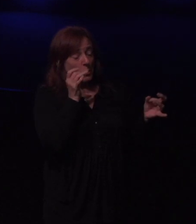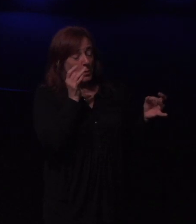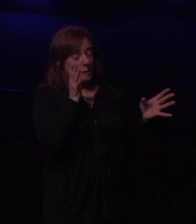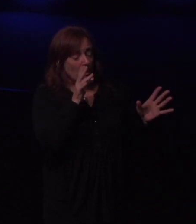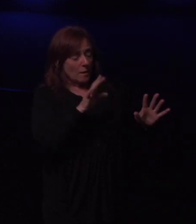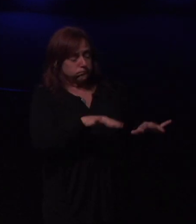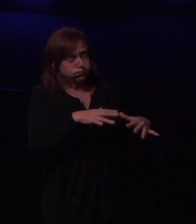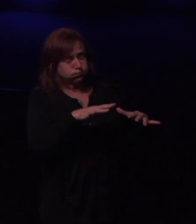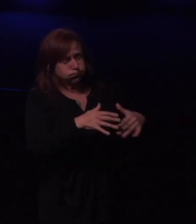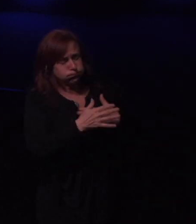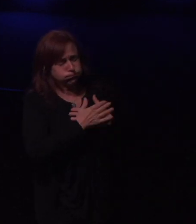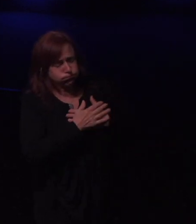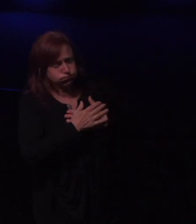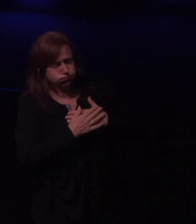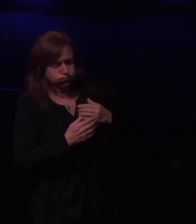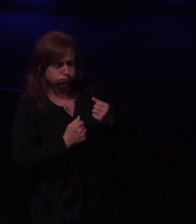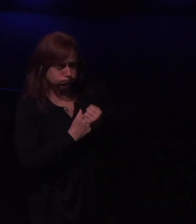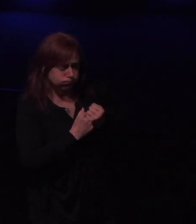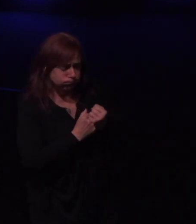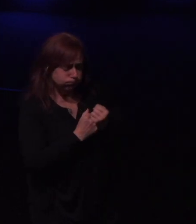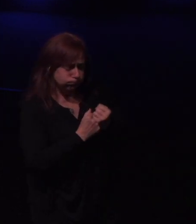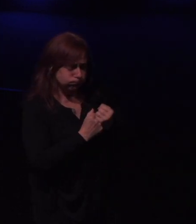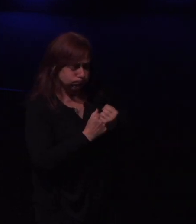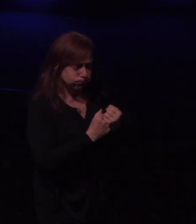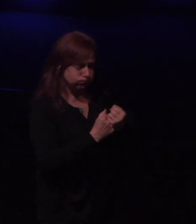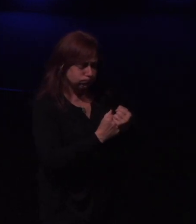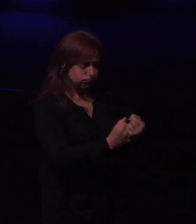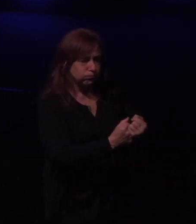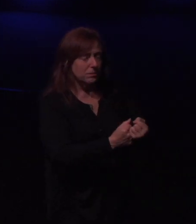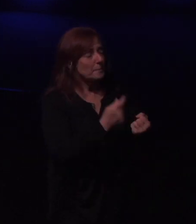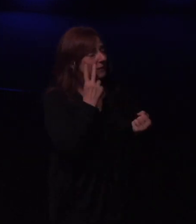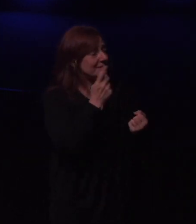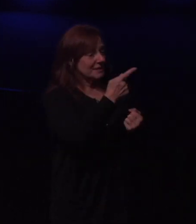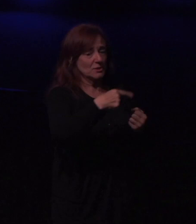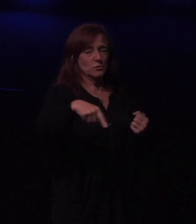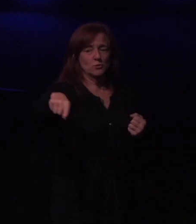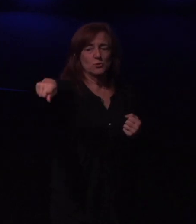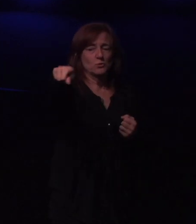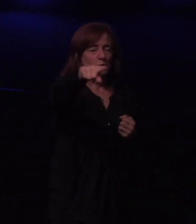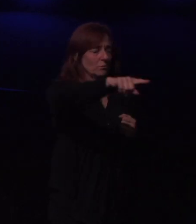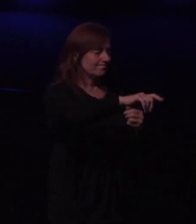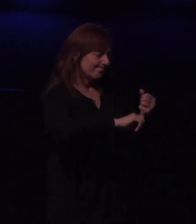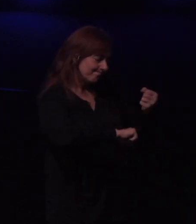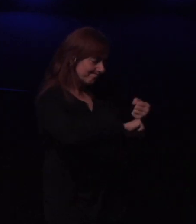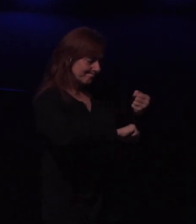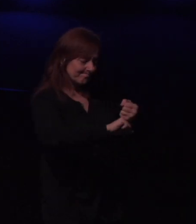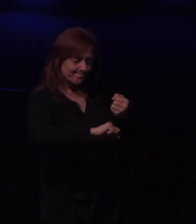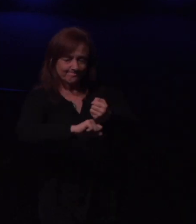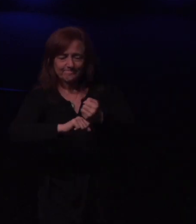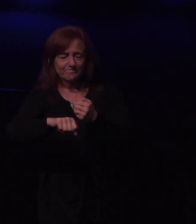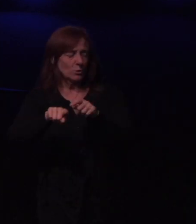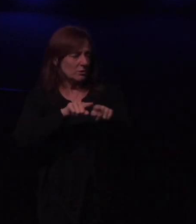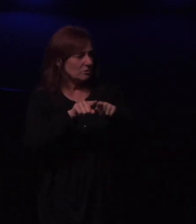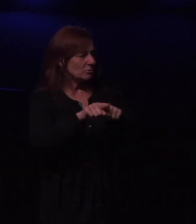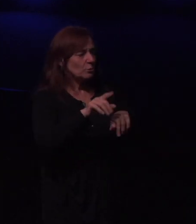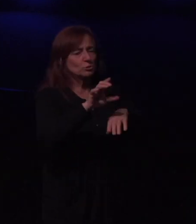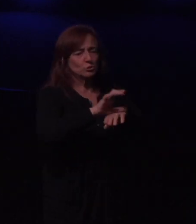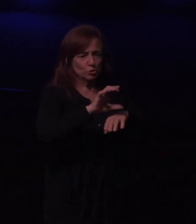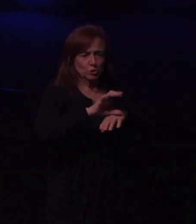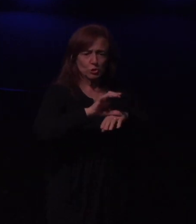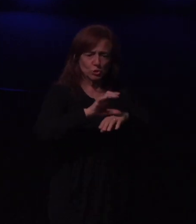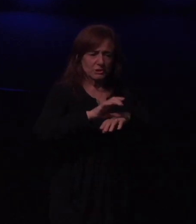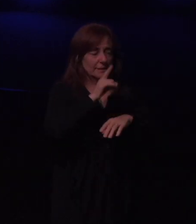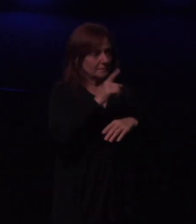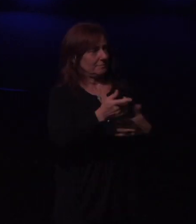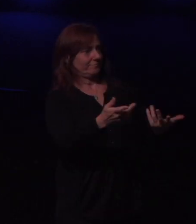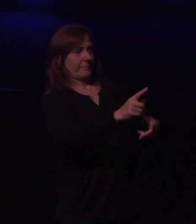the privilege of walking alongside, but I've also seen you all walking alongside, the church being